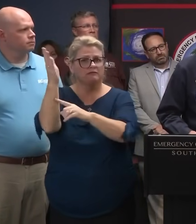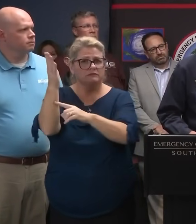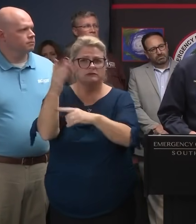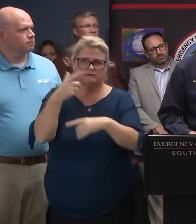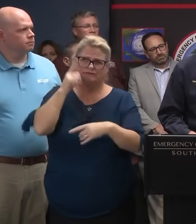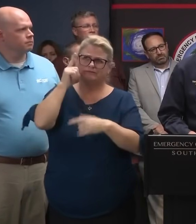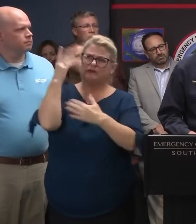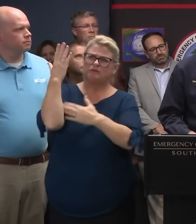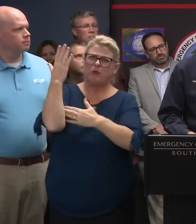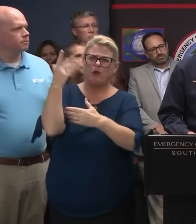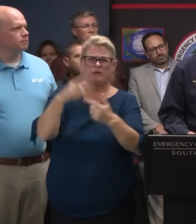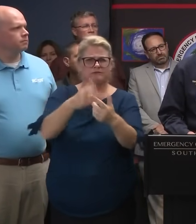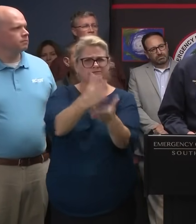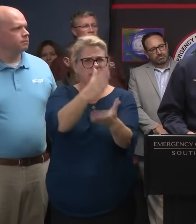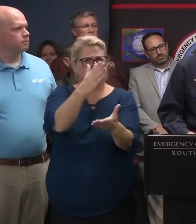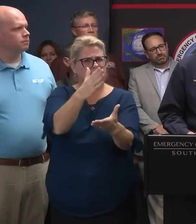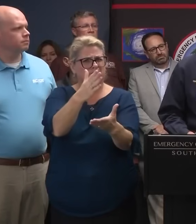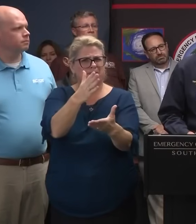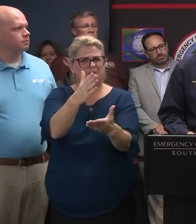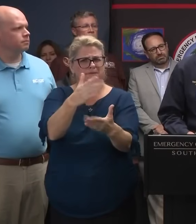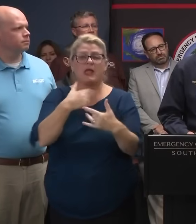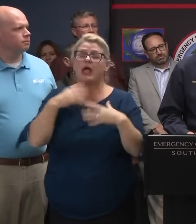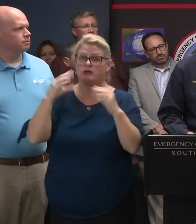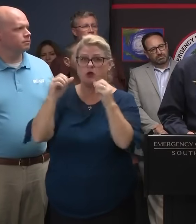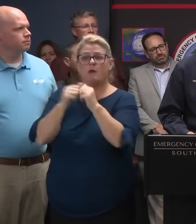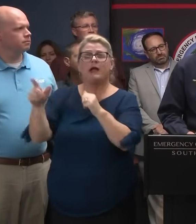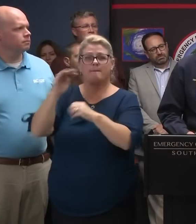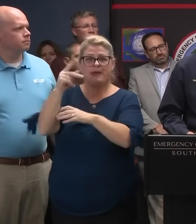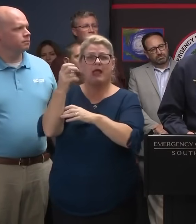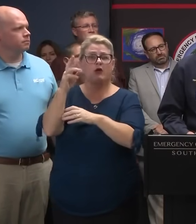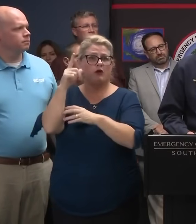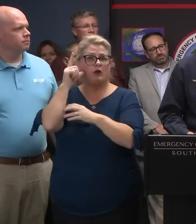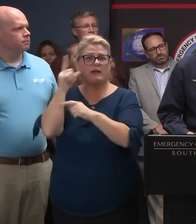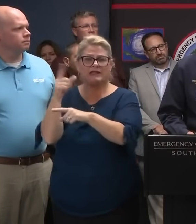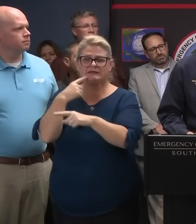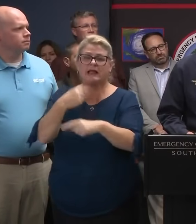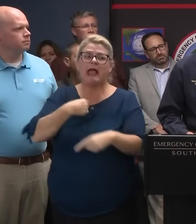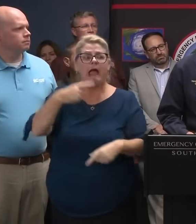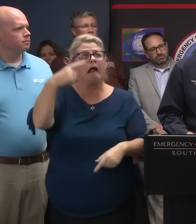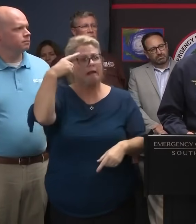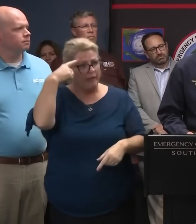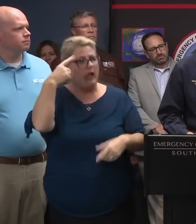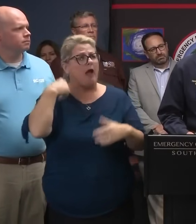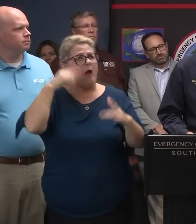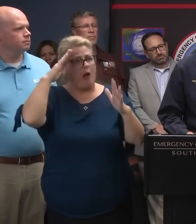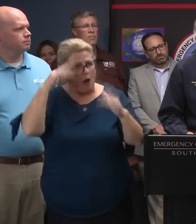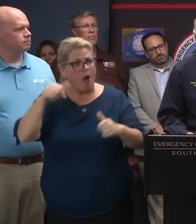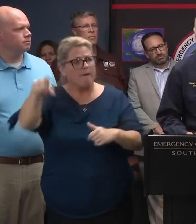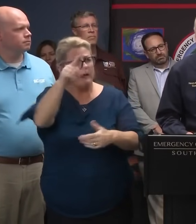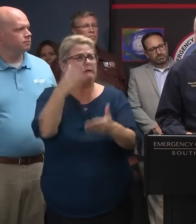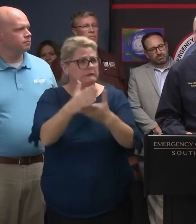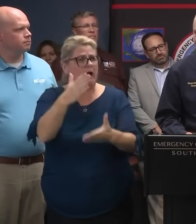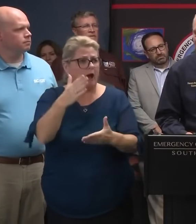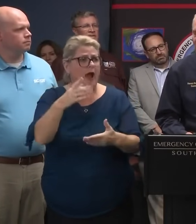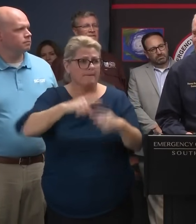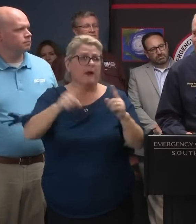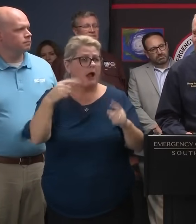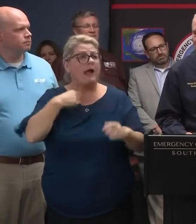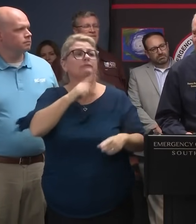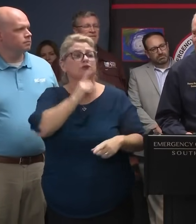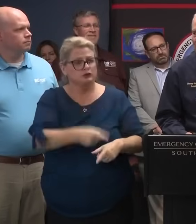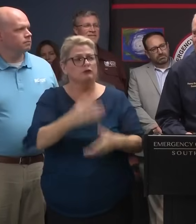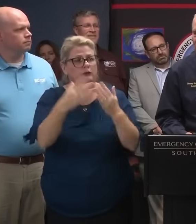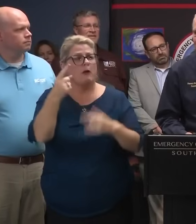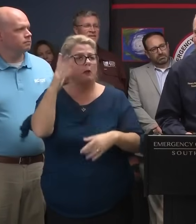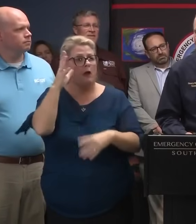today to knock down those rumors. I spoke to the mayor a minute ago. He says he thinks they got those rumors knocked down, but there'll be another one coming